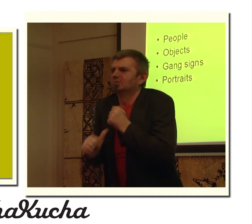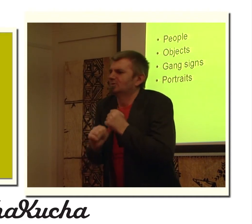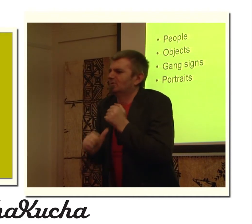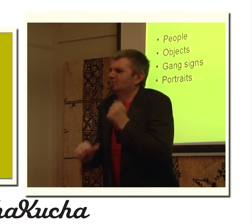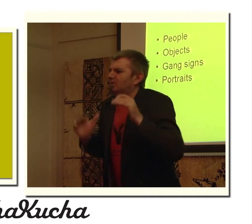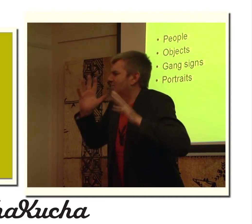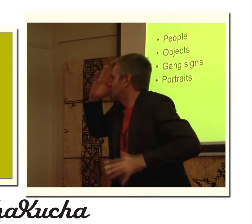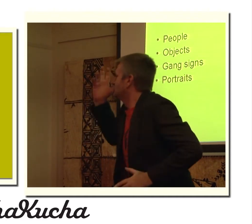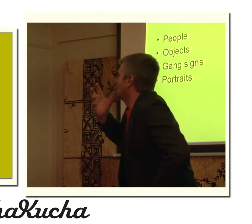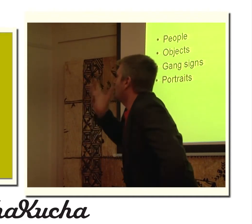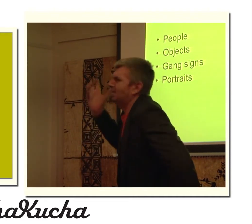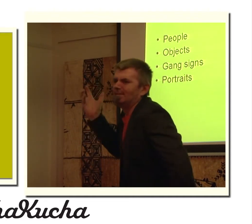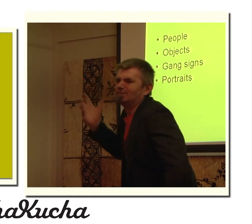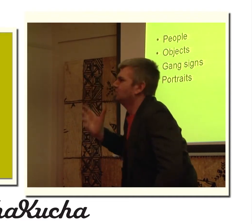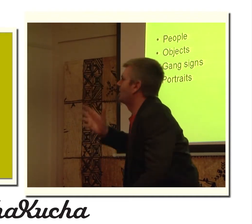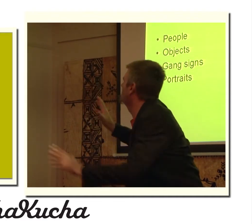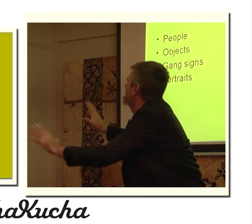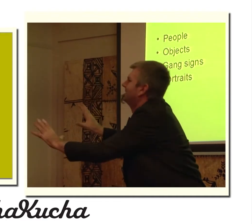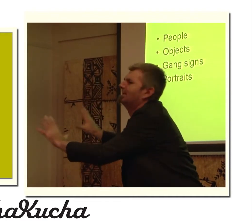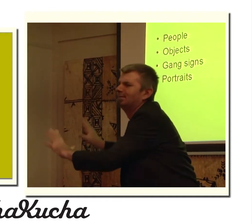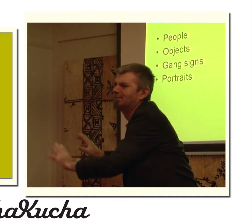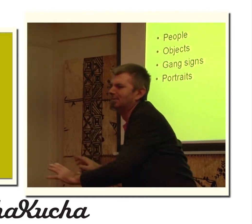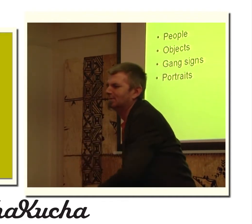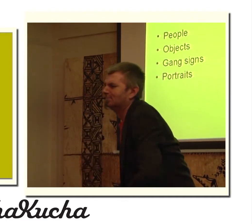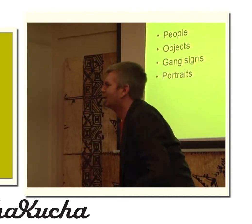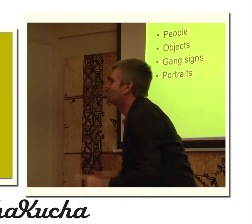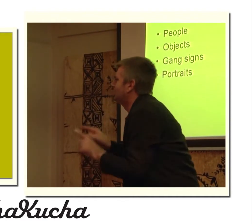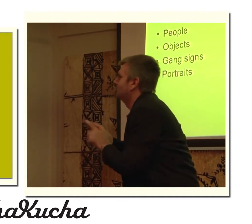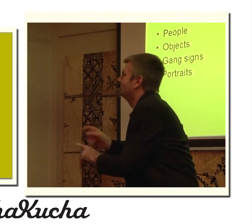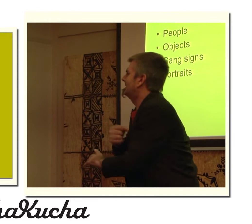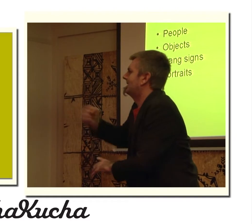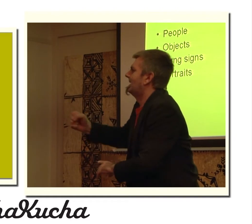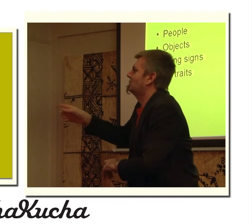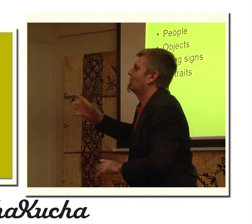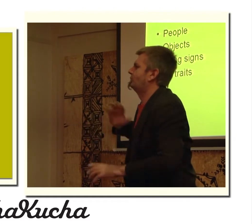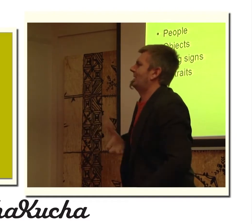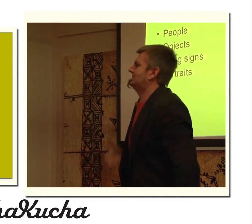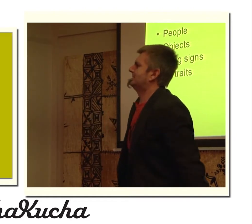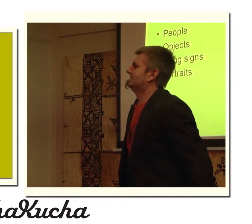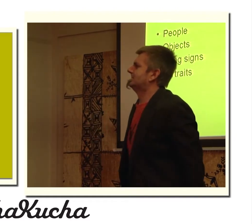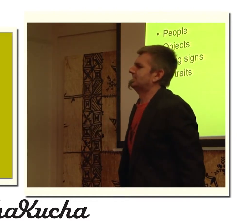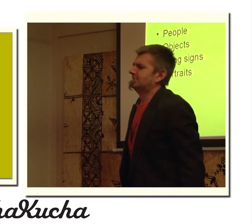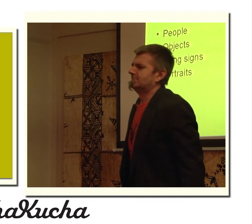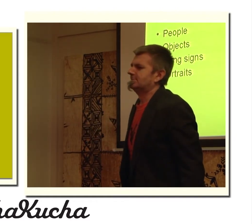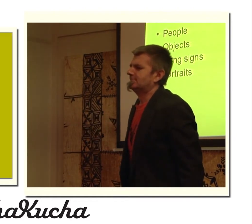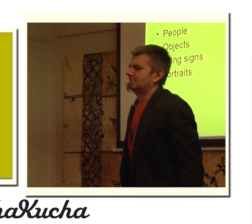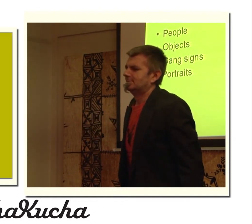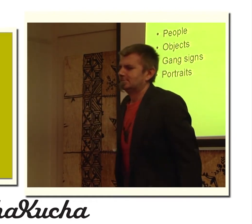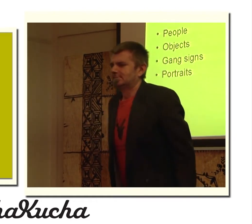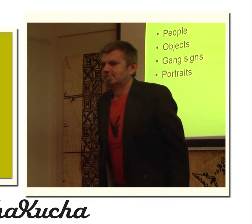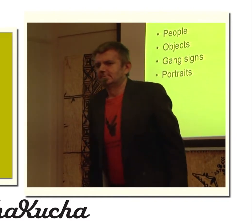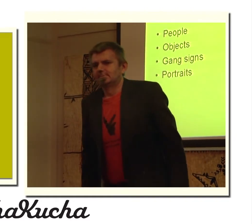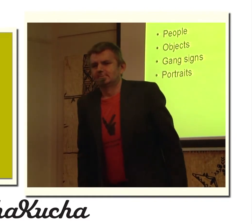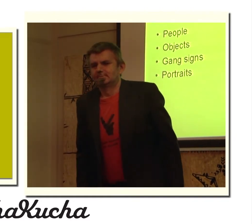you, oh shit, I'm so sorry, I didn't mean it, didn't see you coming, you know, didn't mean to, you know, smack you,